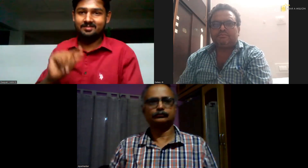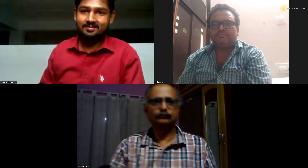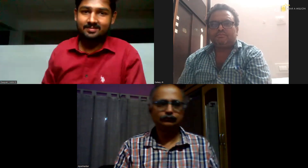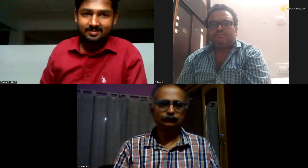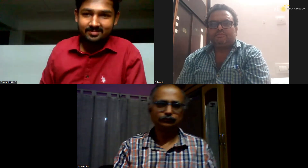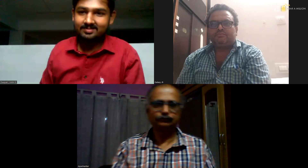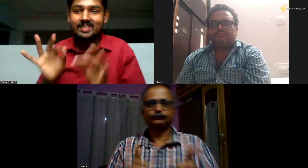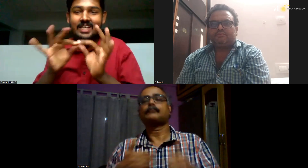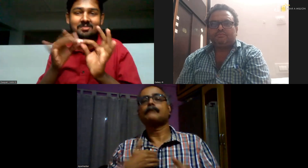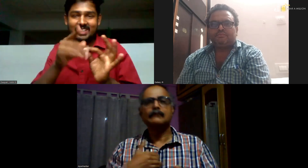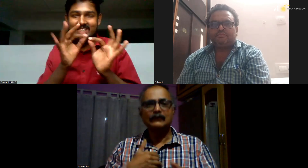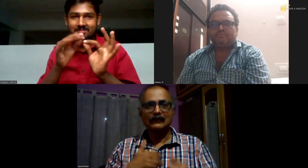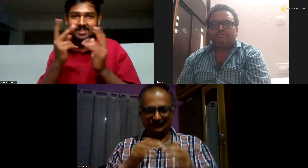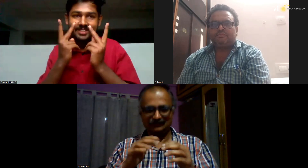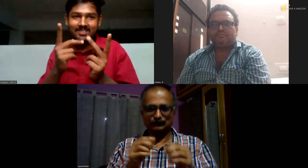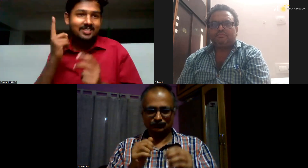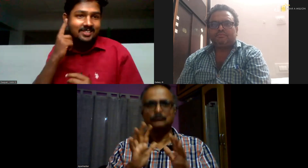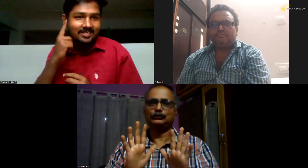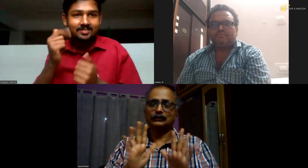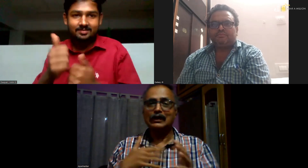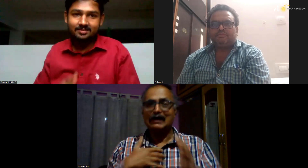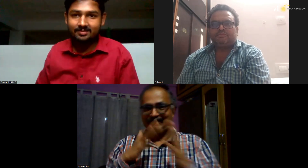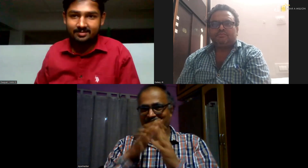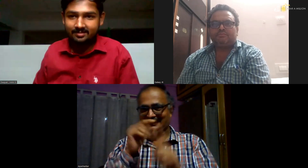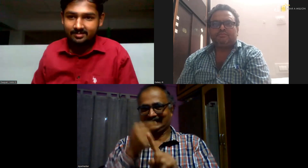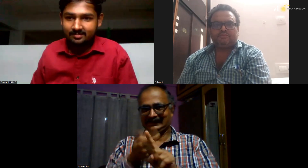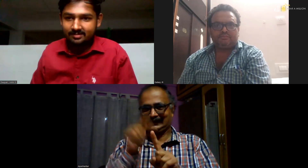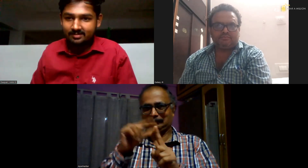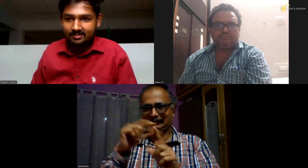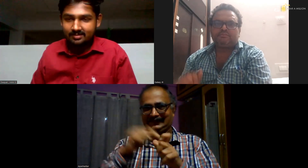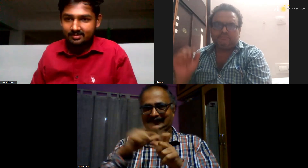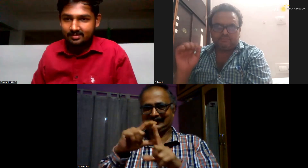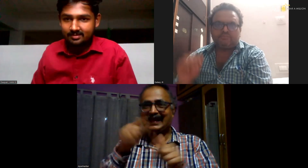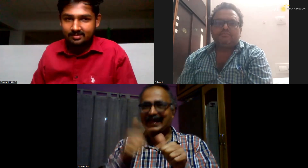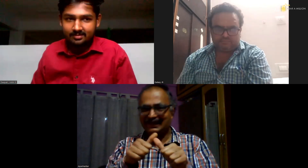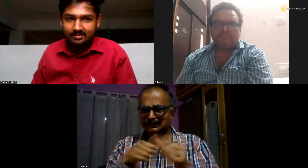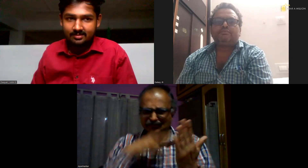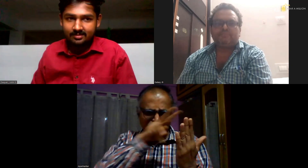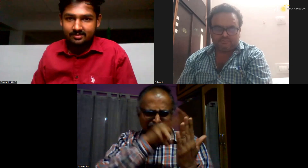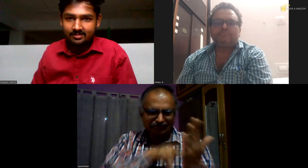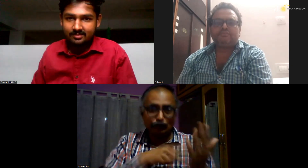So I requested to just settle down some camera as I couldn't see the complete signing.